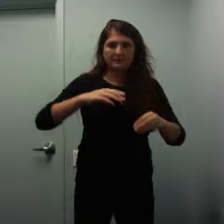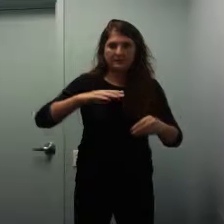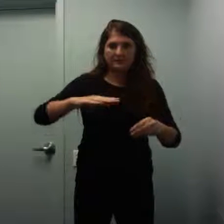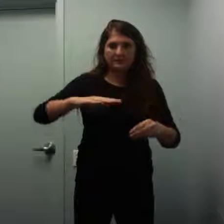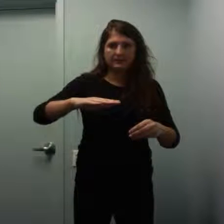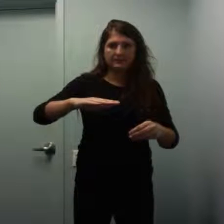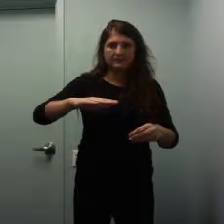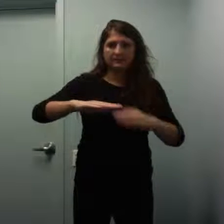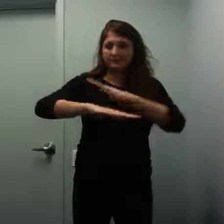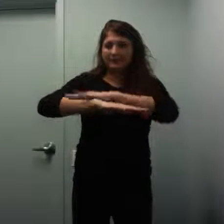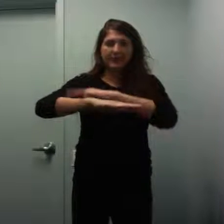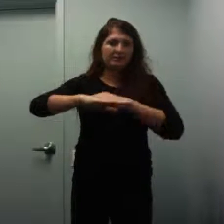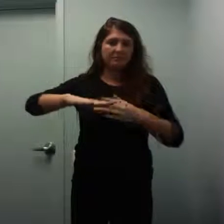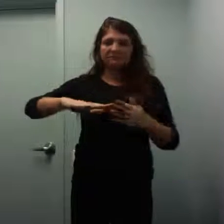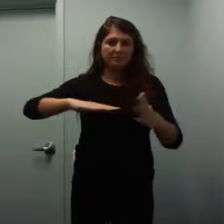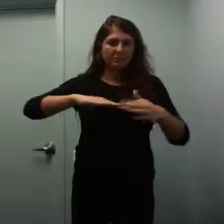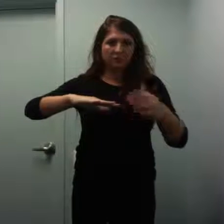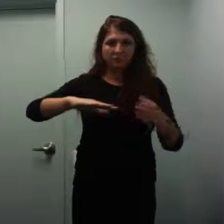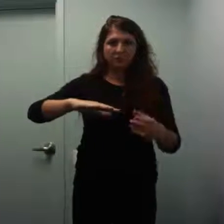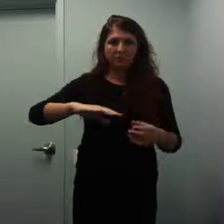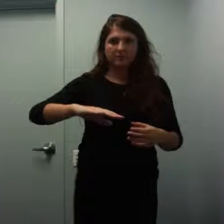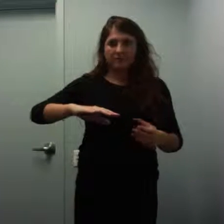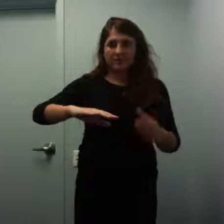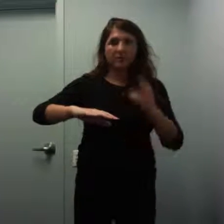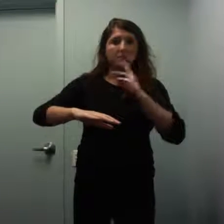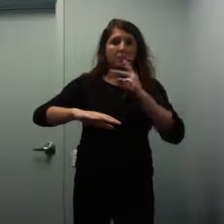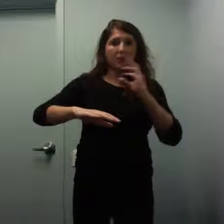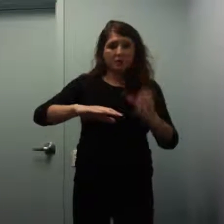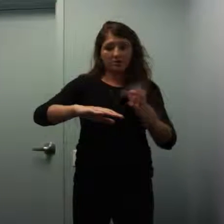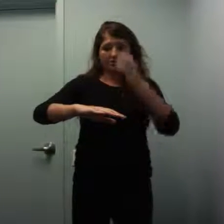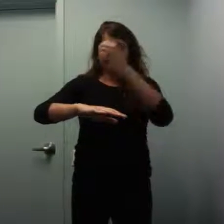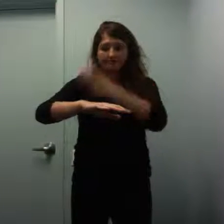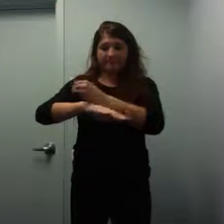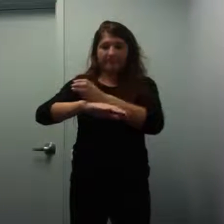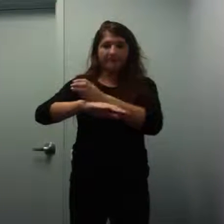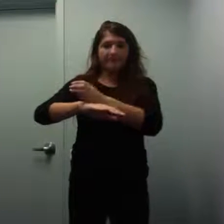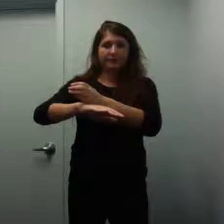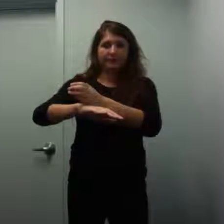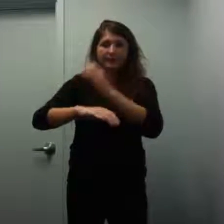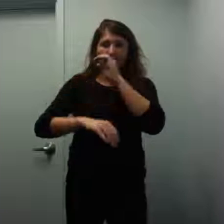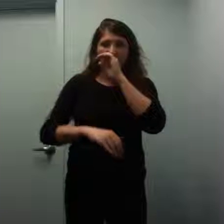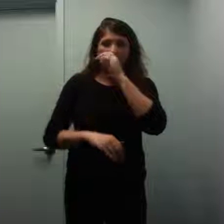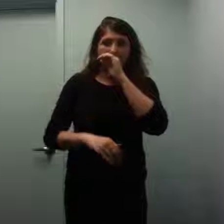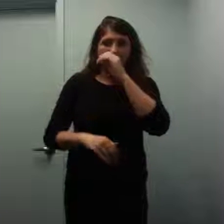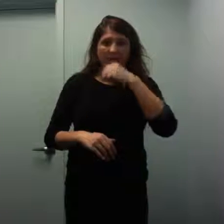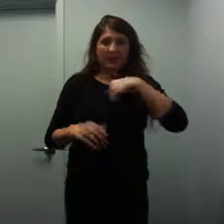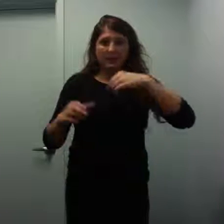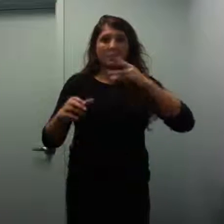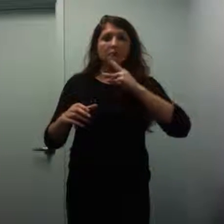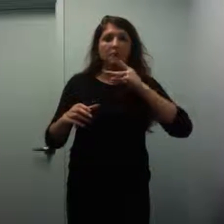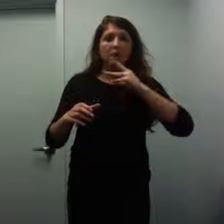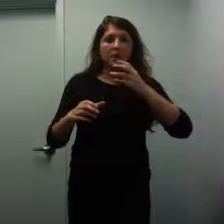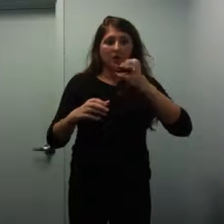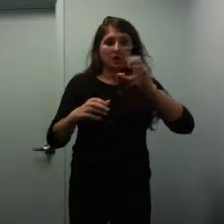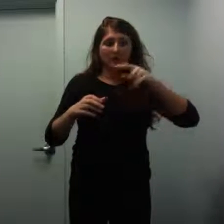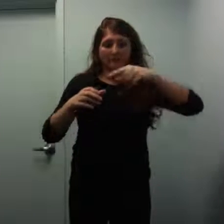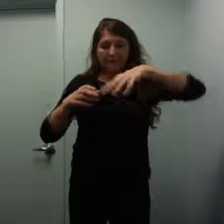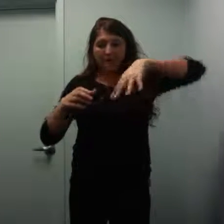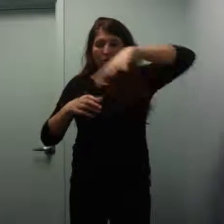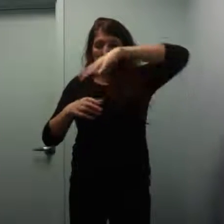a table or whatever, especially sometimes you come back, and then there is moisture all around the outside of it. I did this,